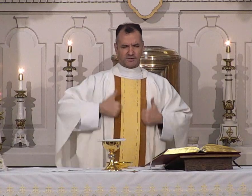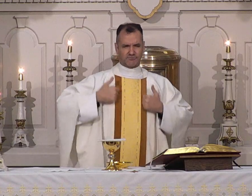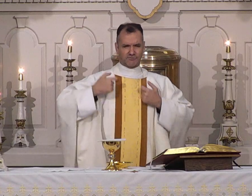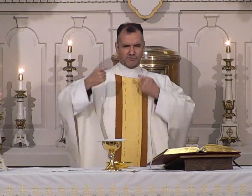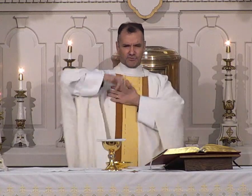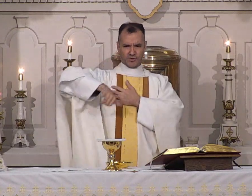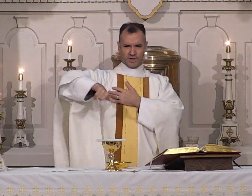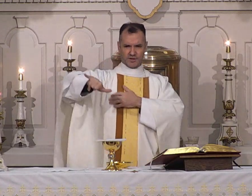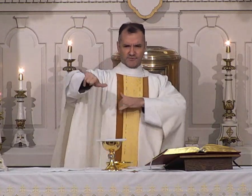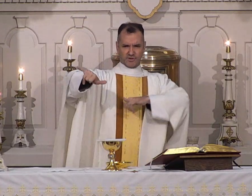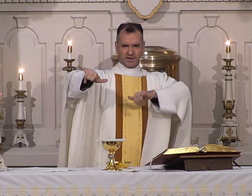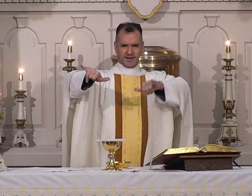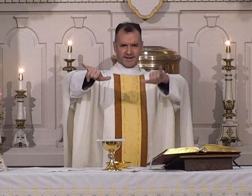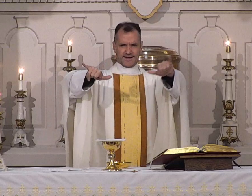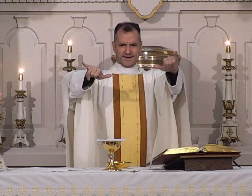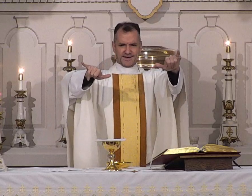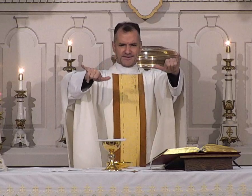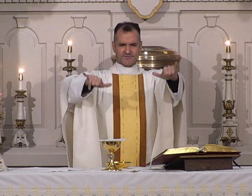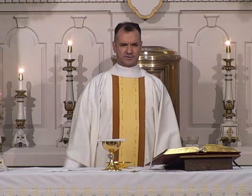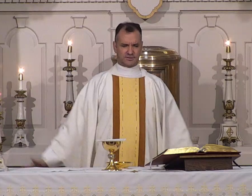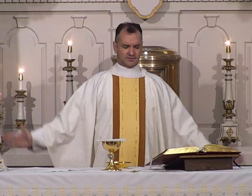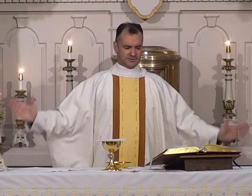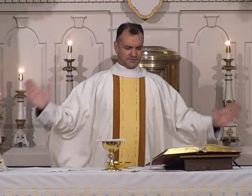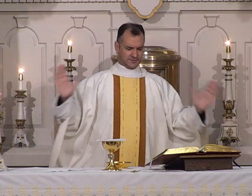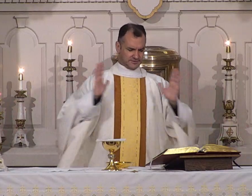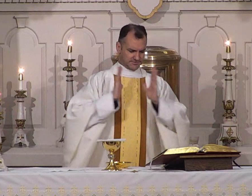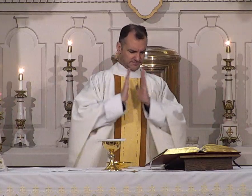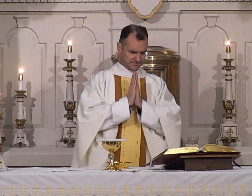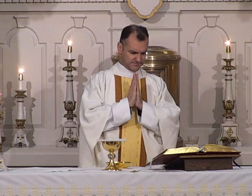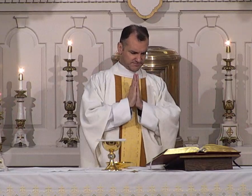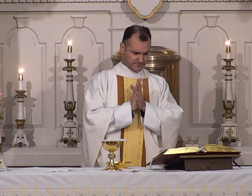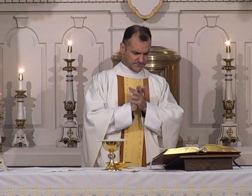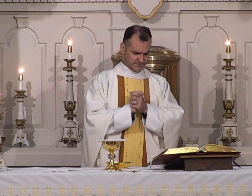reign forever and ever. Amen.